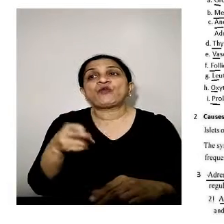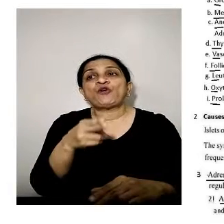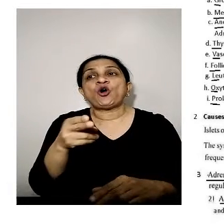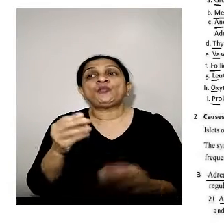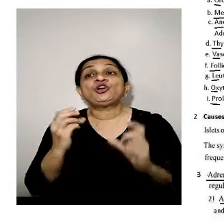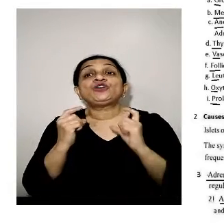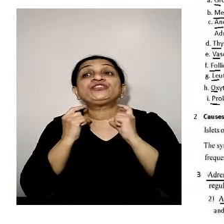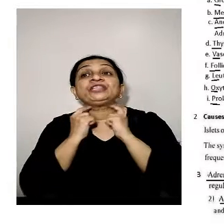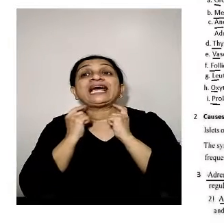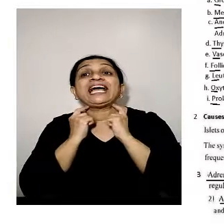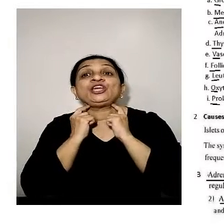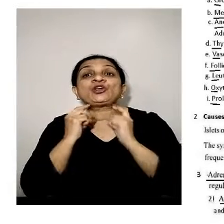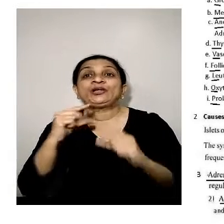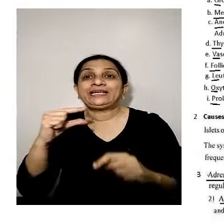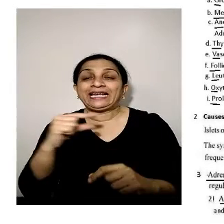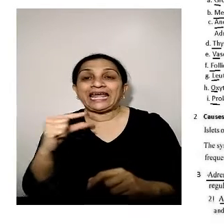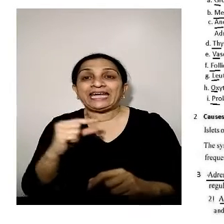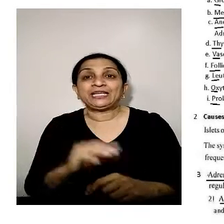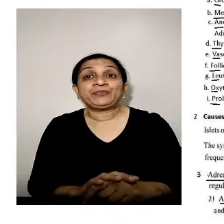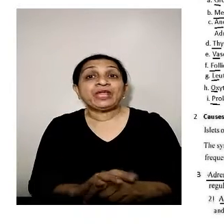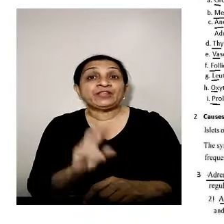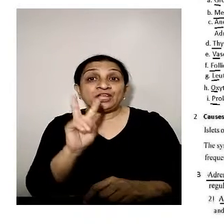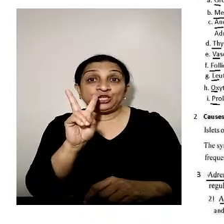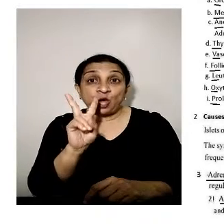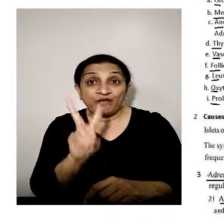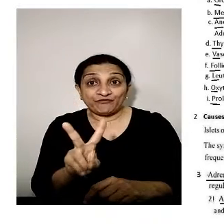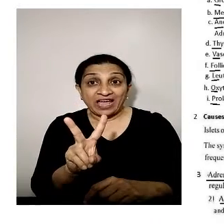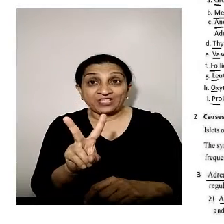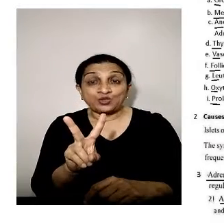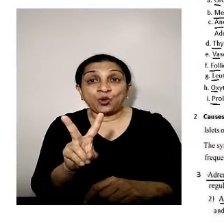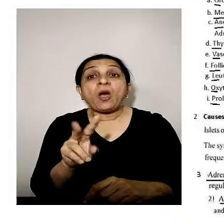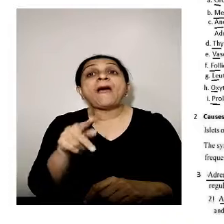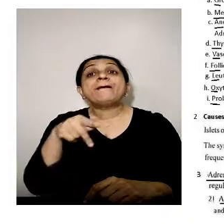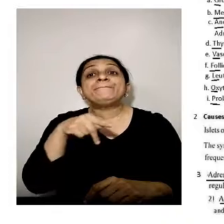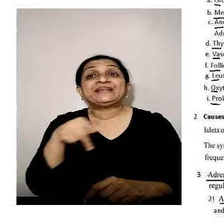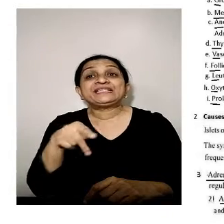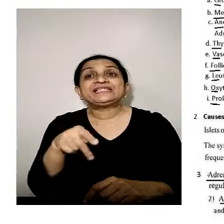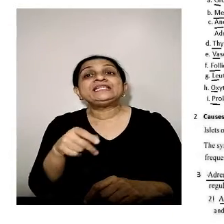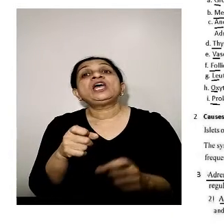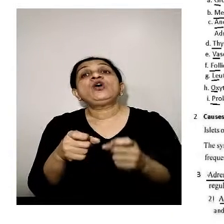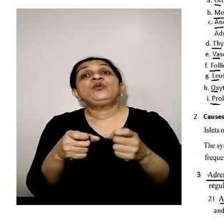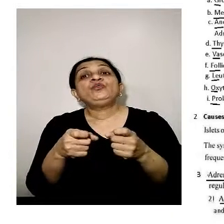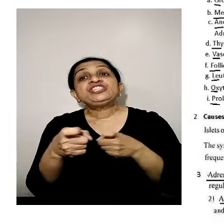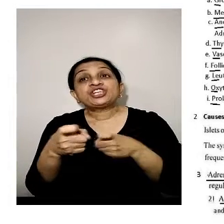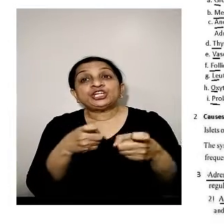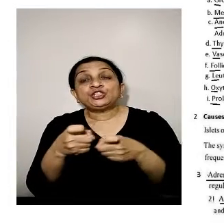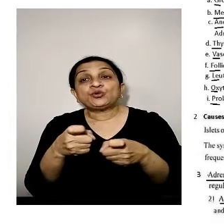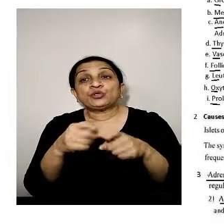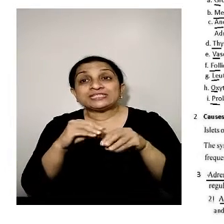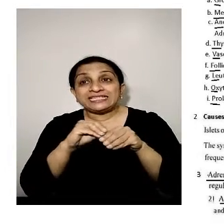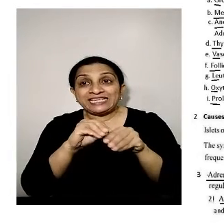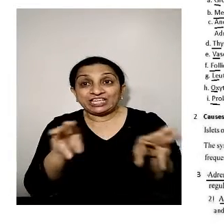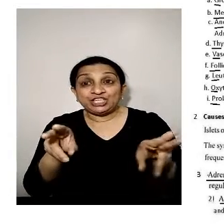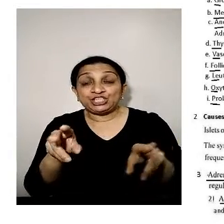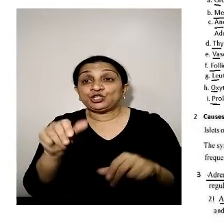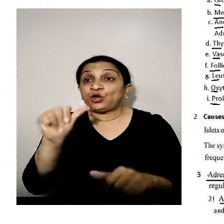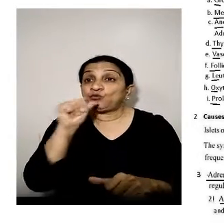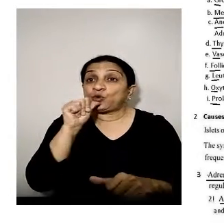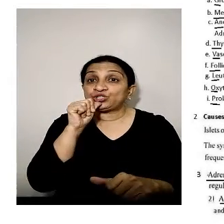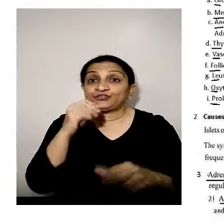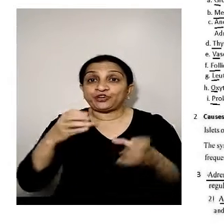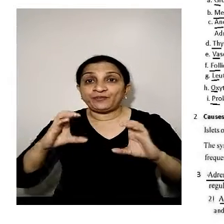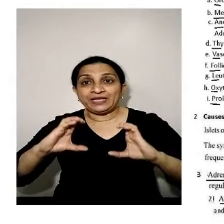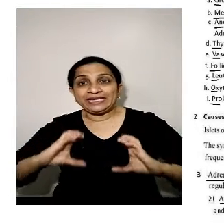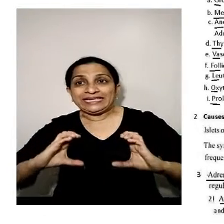secretion of hormone of the thyroid gland. Then you have vasopressin, which controls the secretion